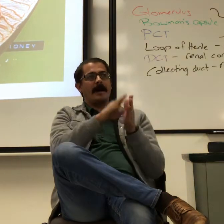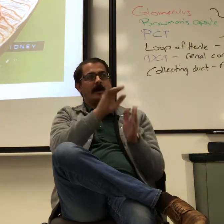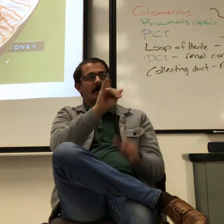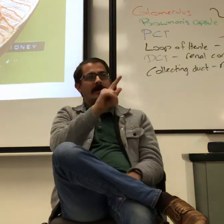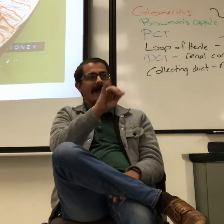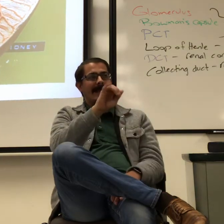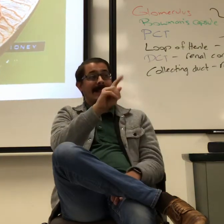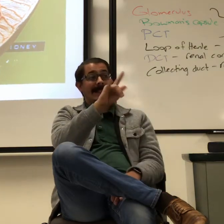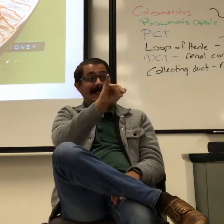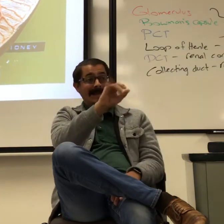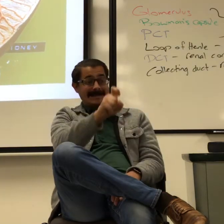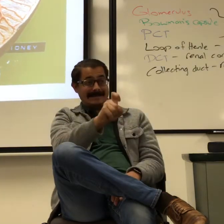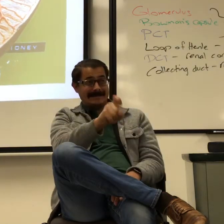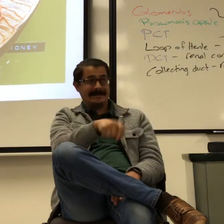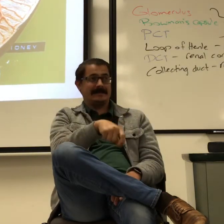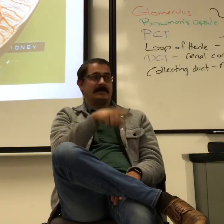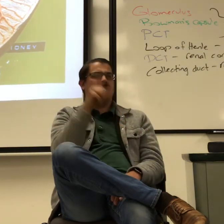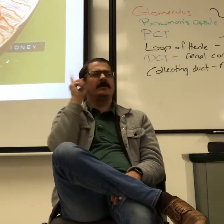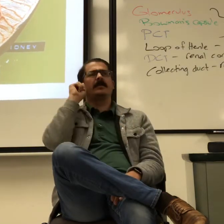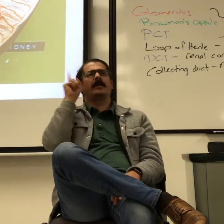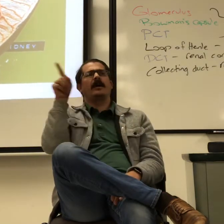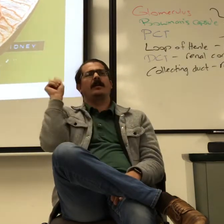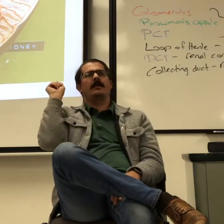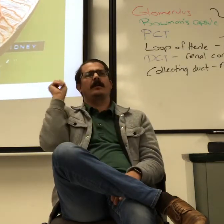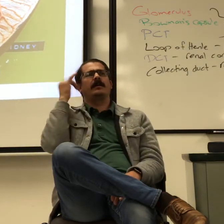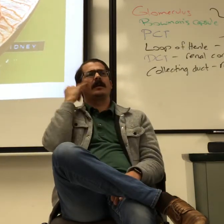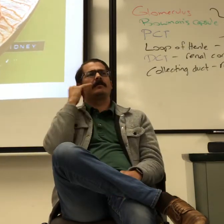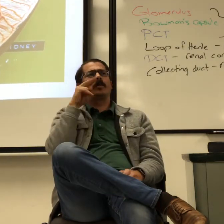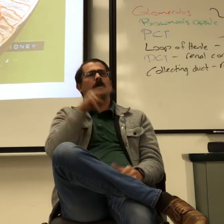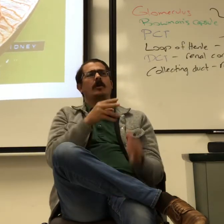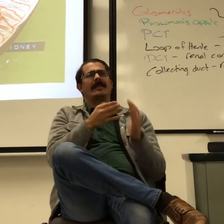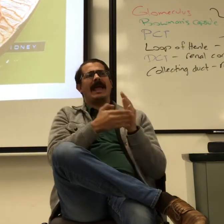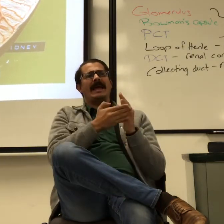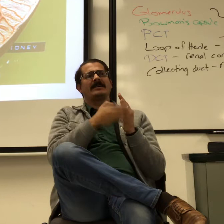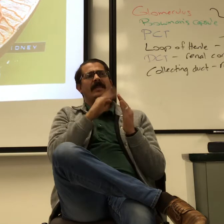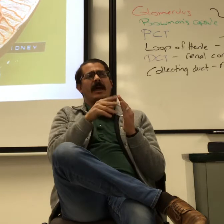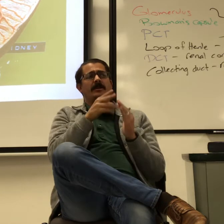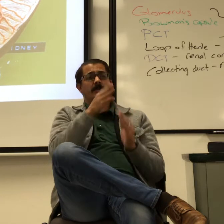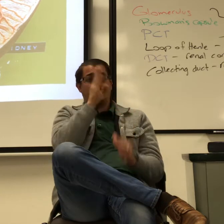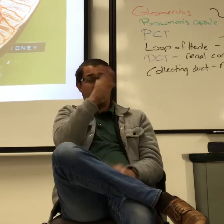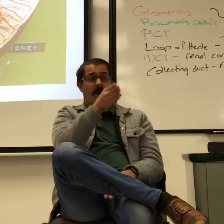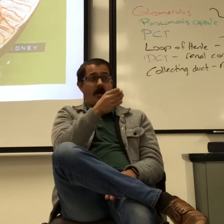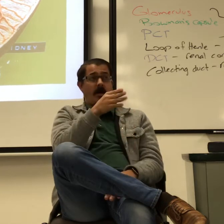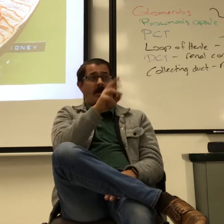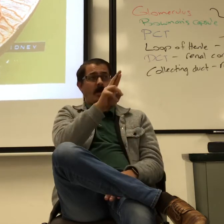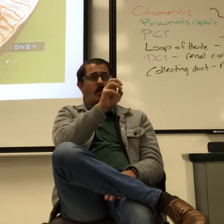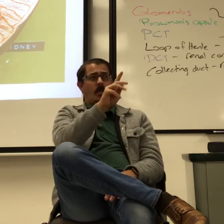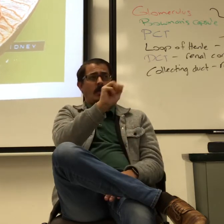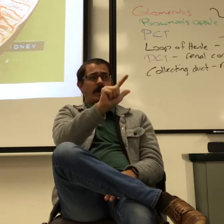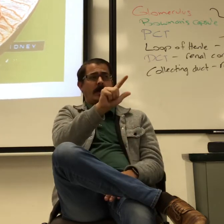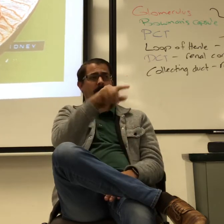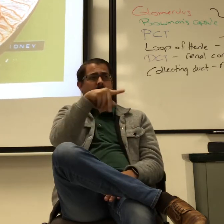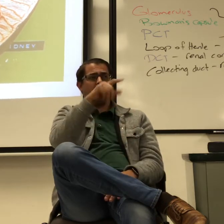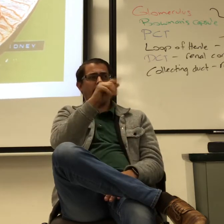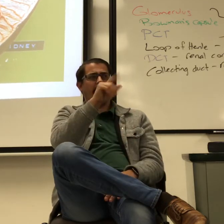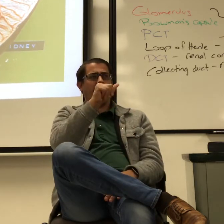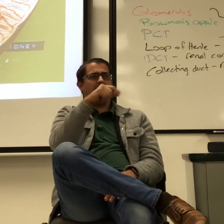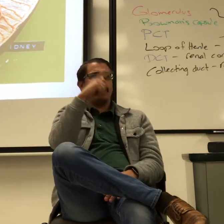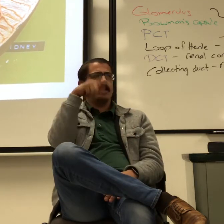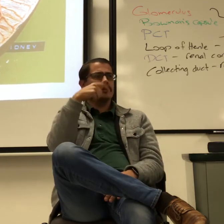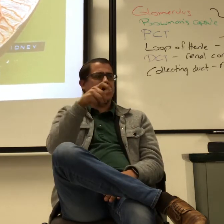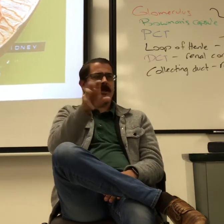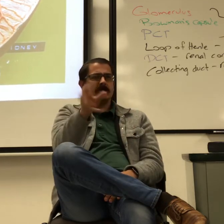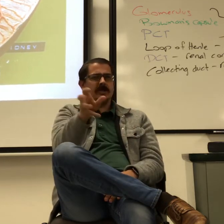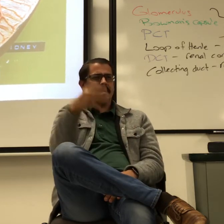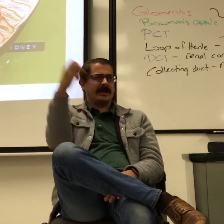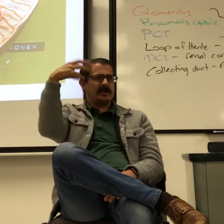major calyx. But look at that thing right there. If you were to look at the edge of that head on, the renal papilla, it would look like a little shower nozzle.